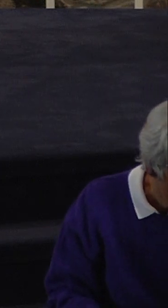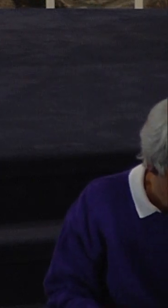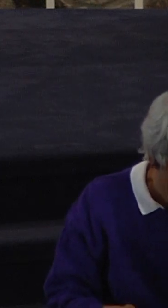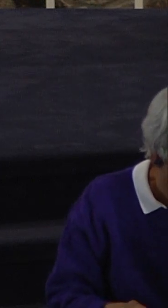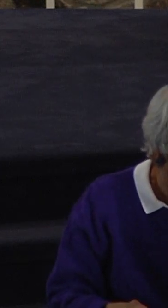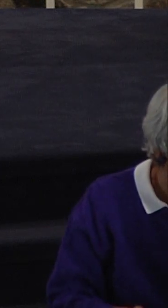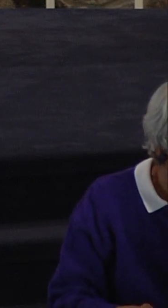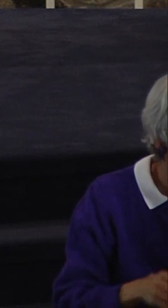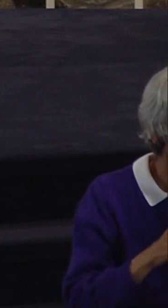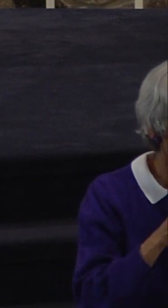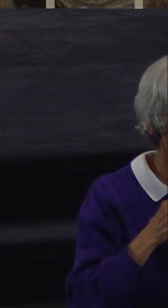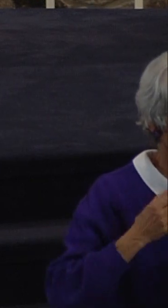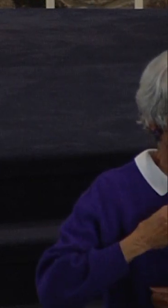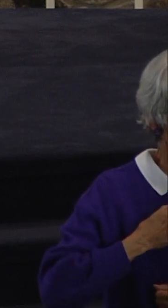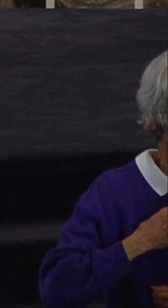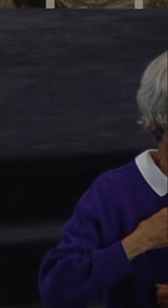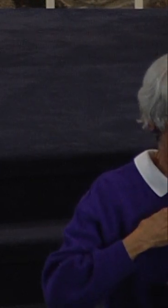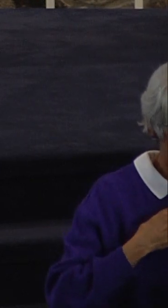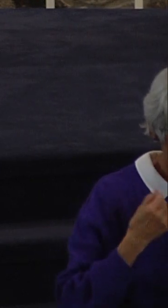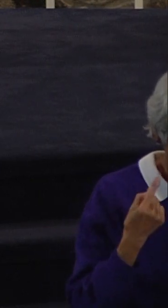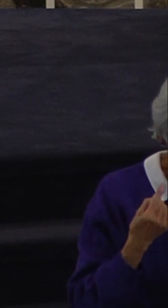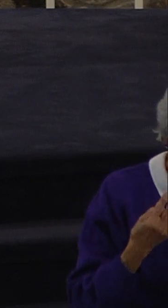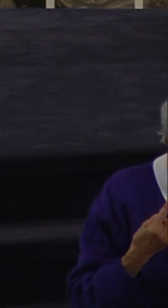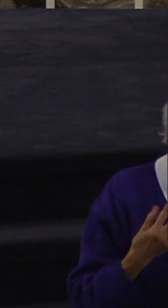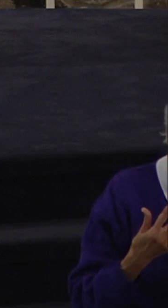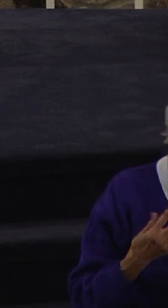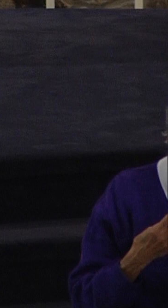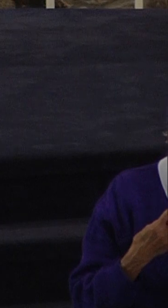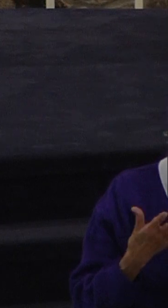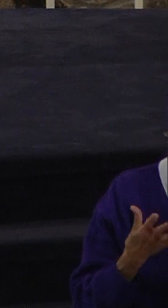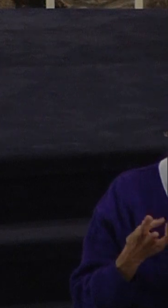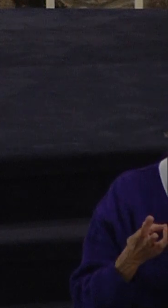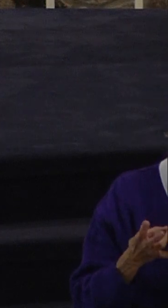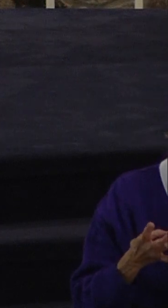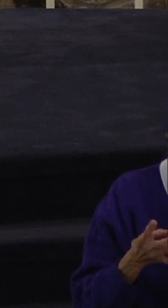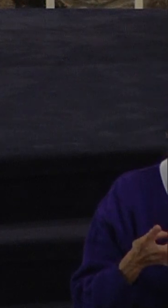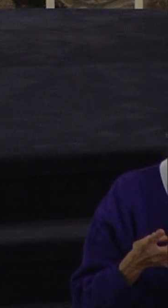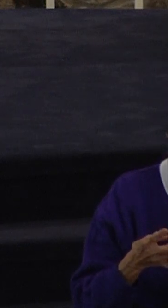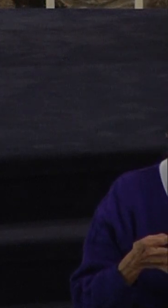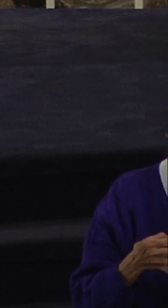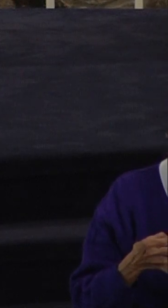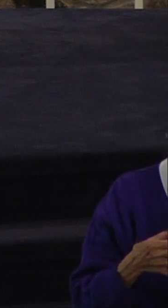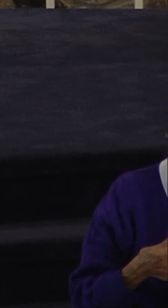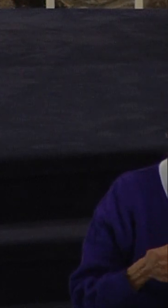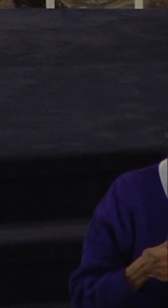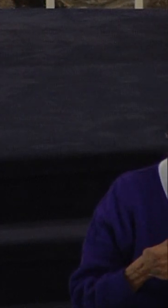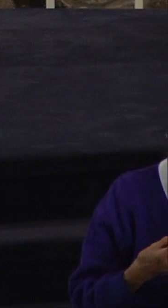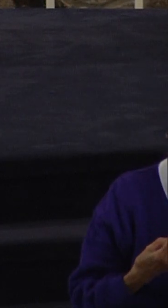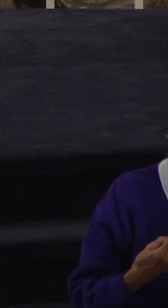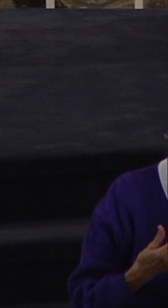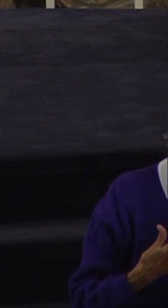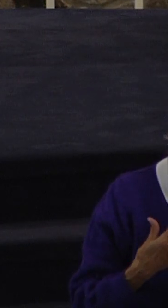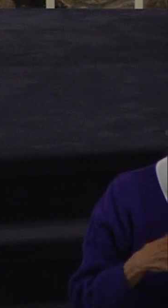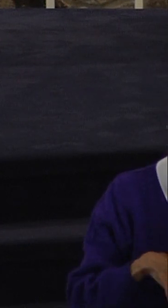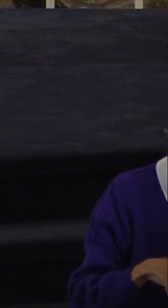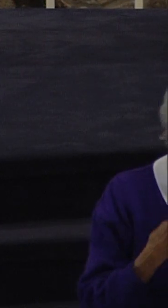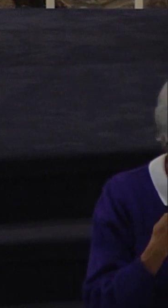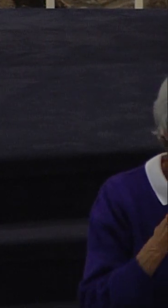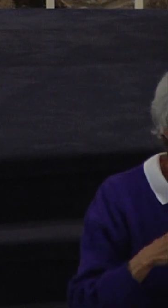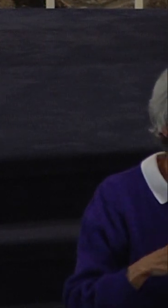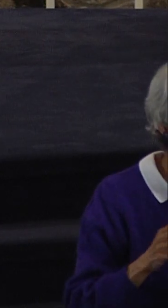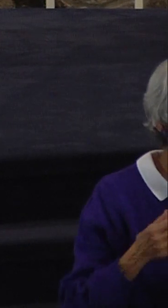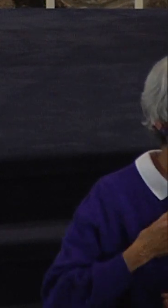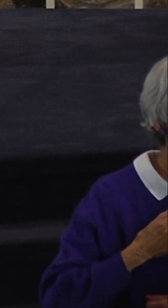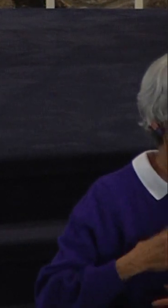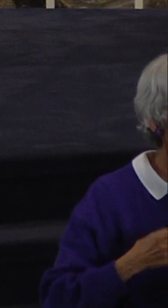James, John, Eli, Preston, Garrett, Dylan, Tavian, Cole, Mark, Chris, Reed, and Jared. Lord, protect them in